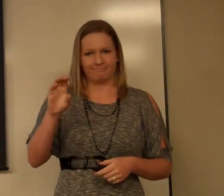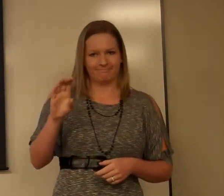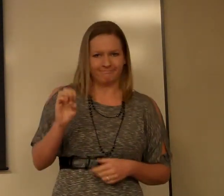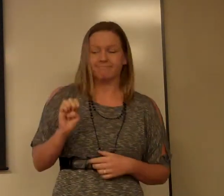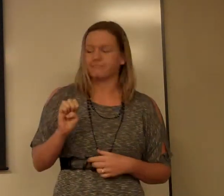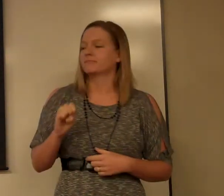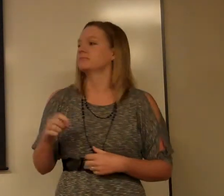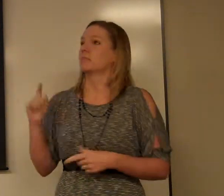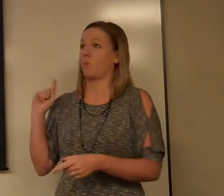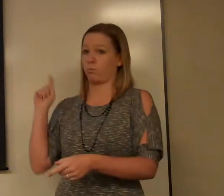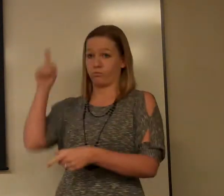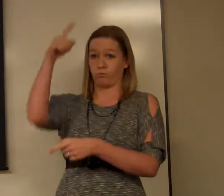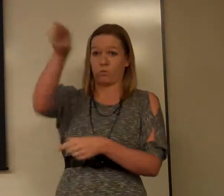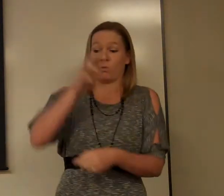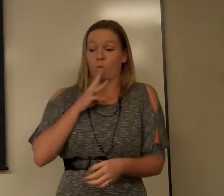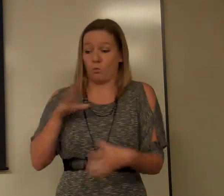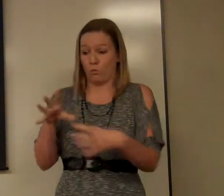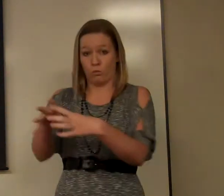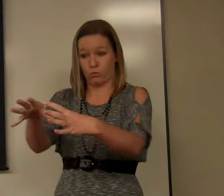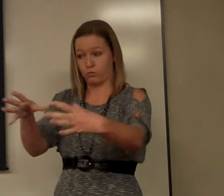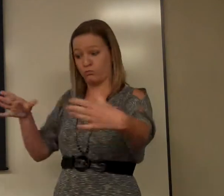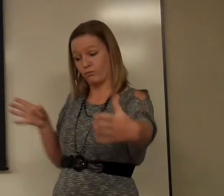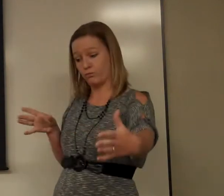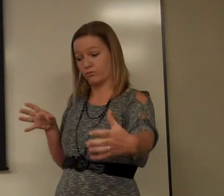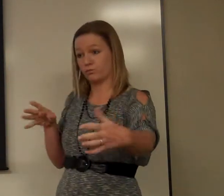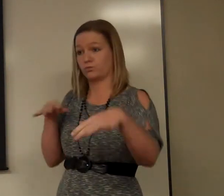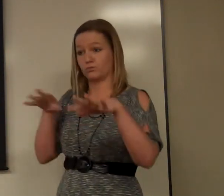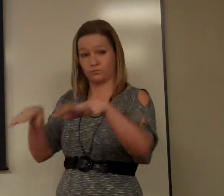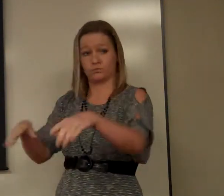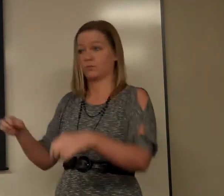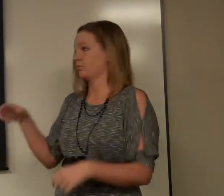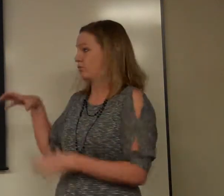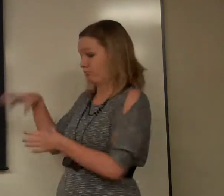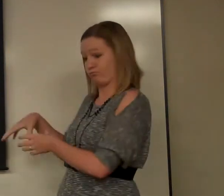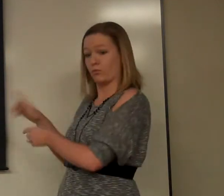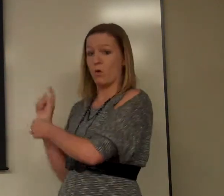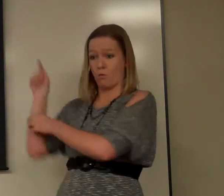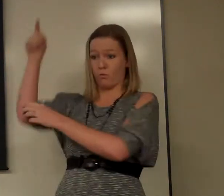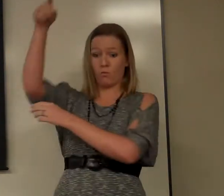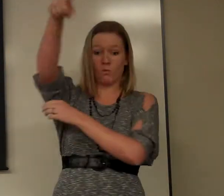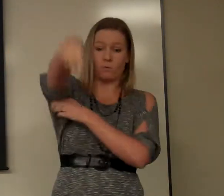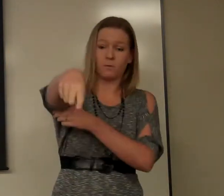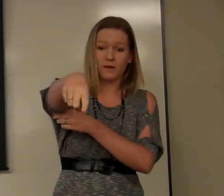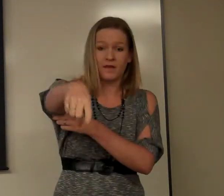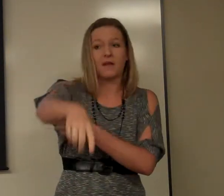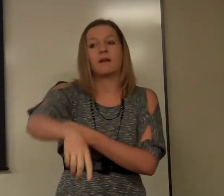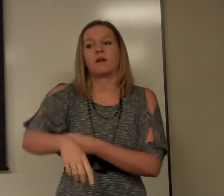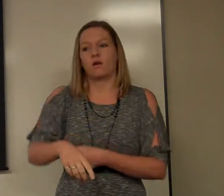They were way across an ocean. Right? Distance was a problem, and Brett?